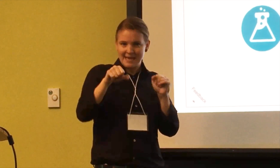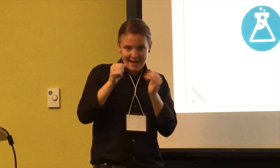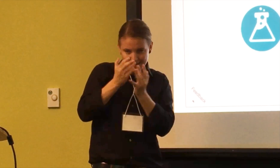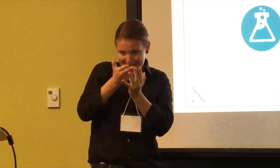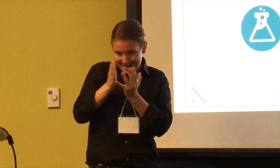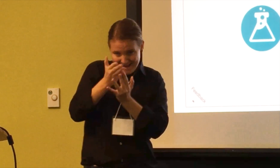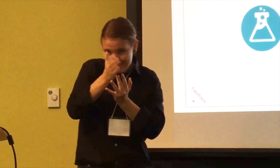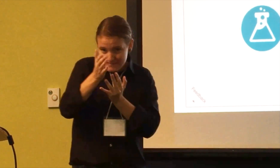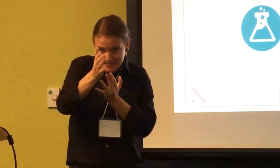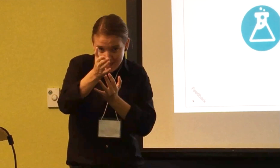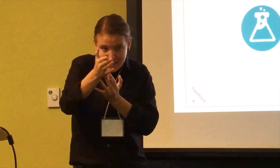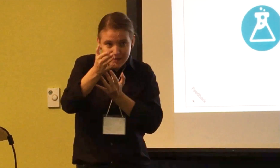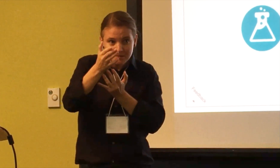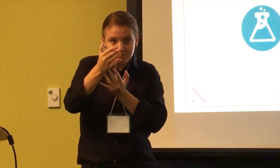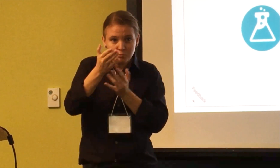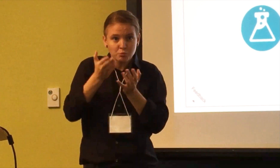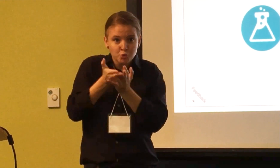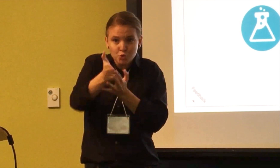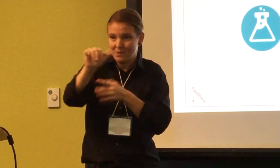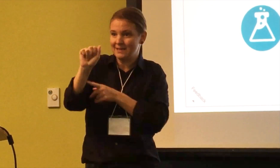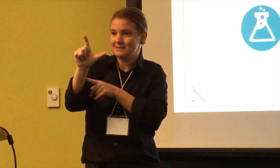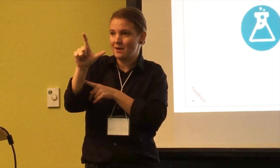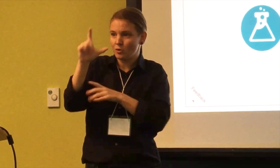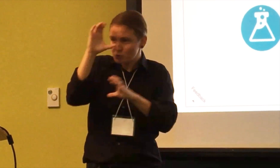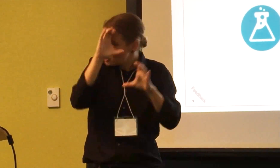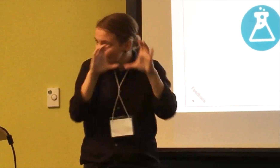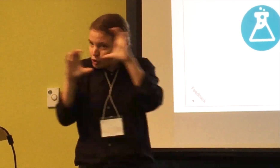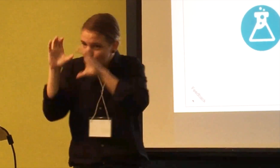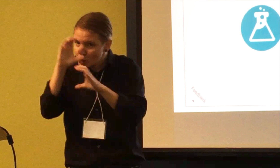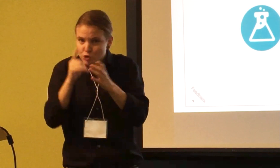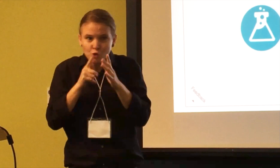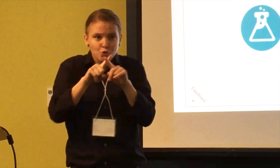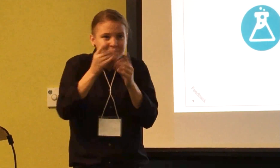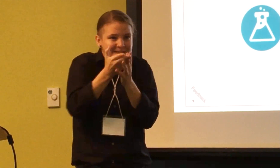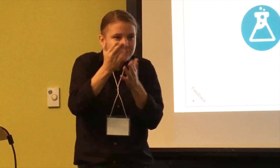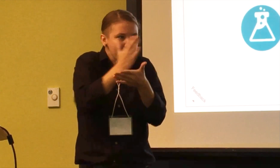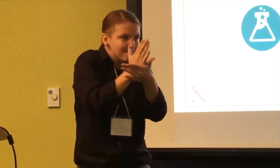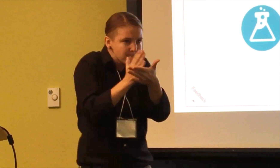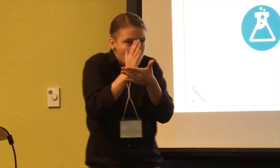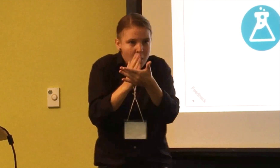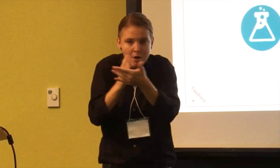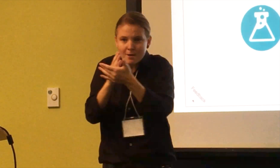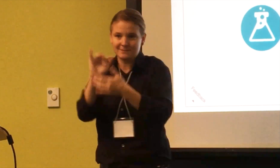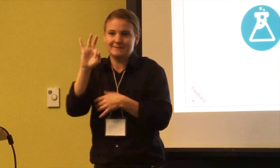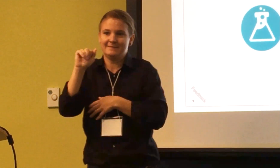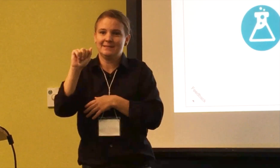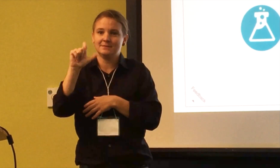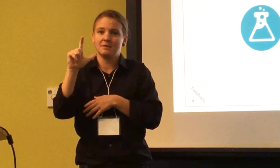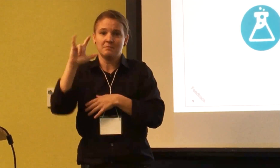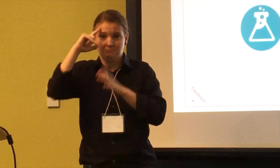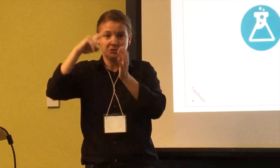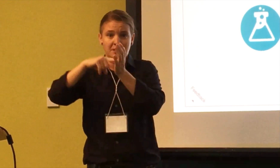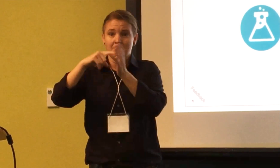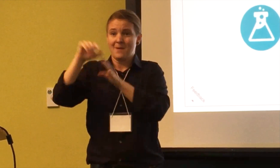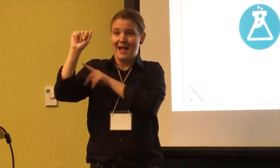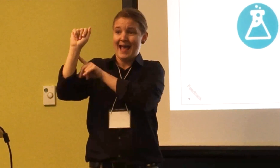navigate through ASL and images in the world. You use ASL to search for content.